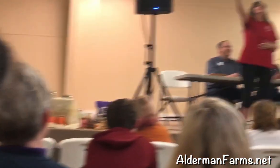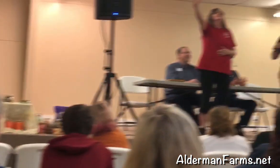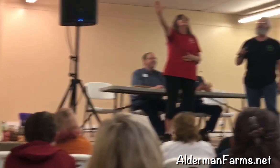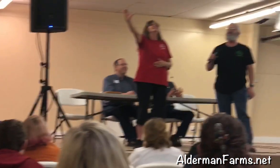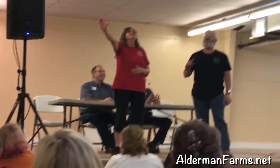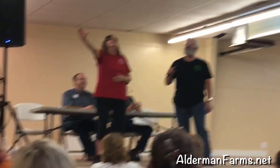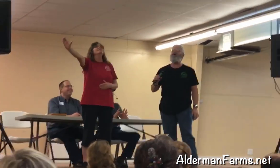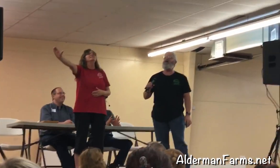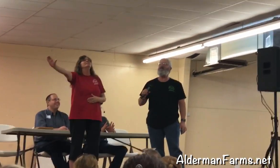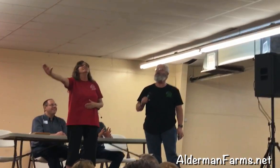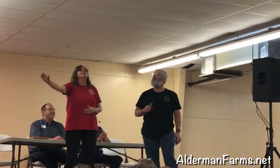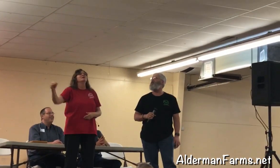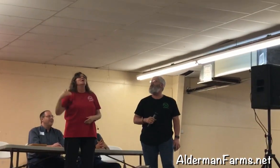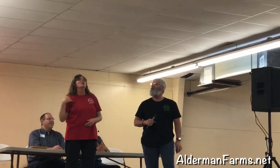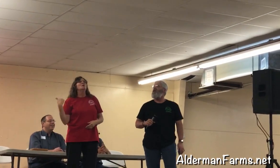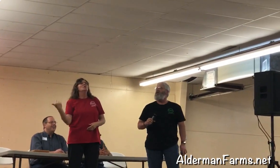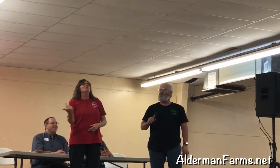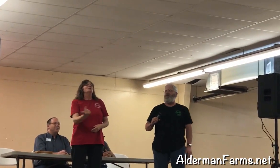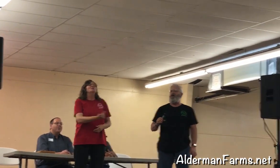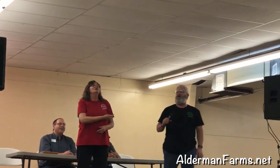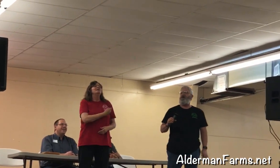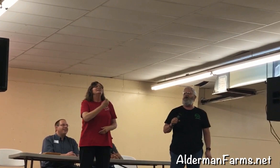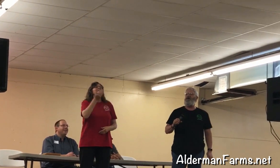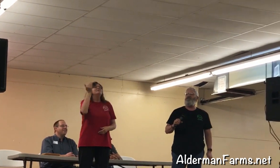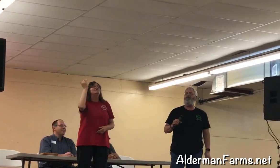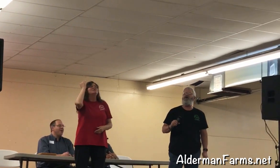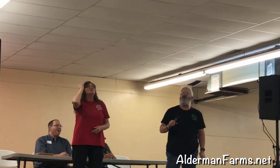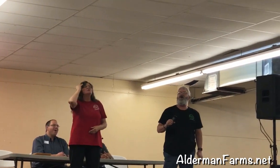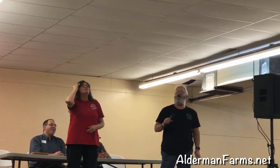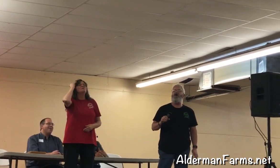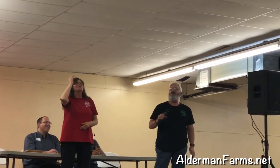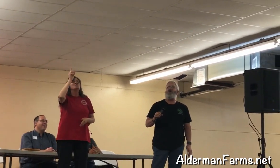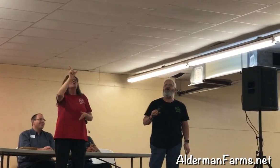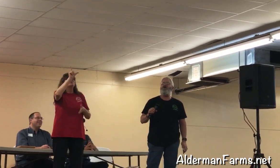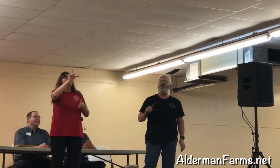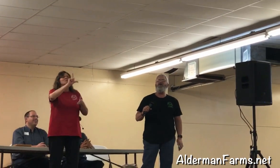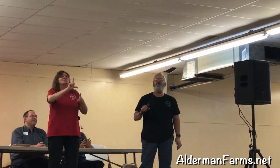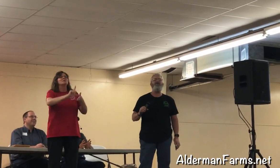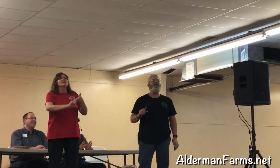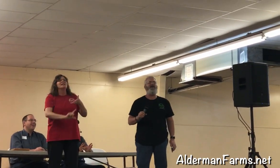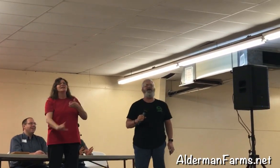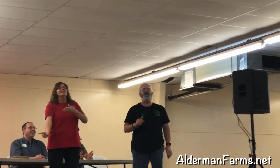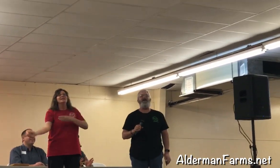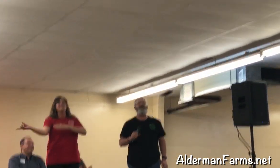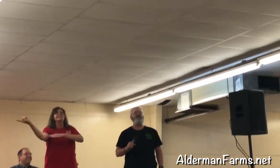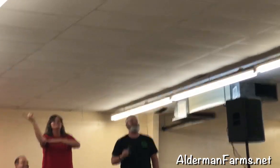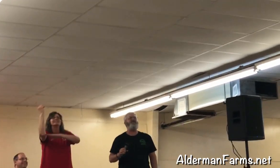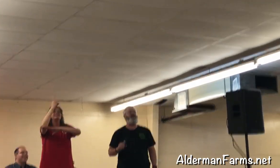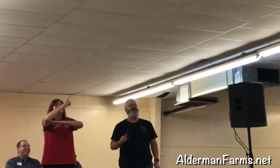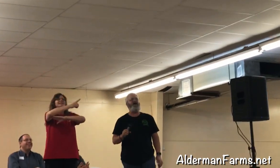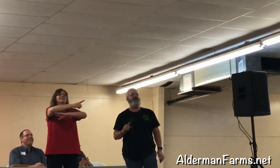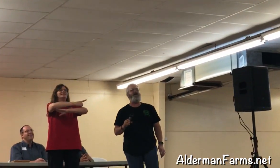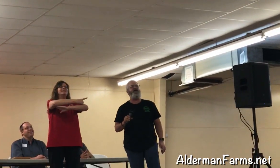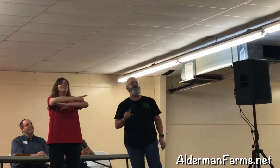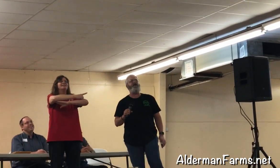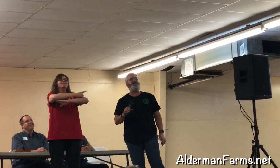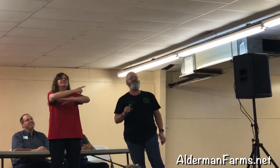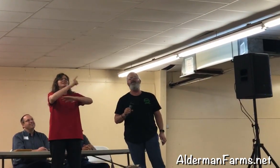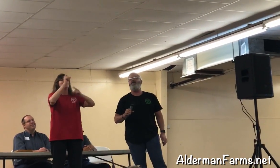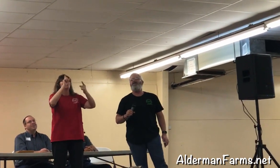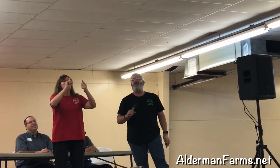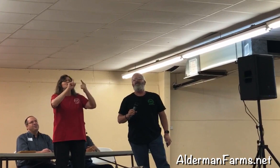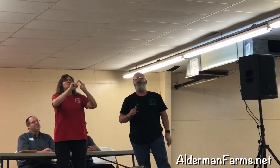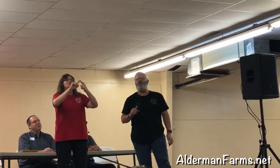We've We've no less days